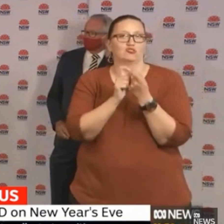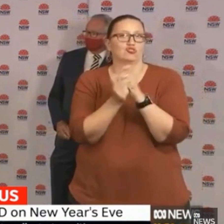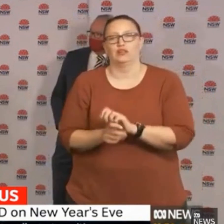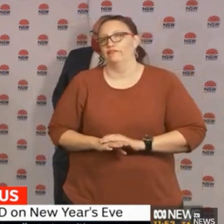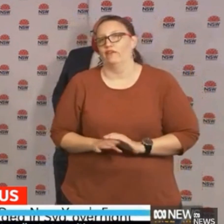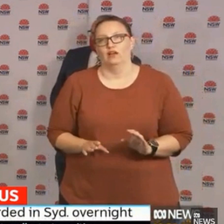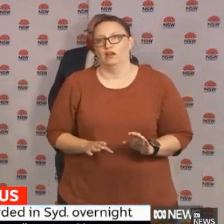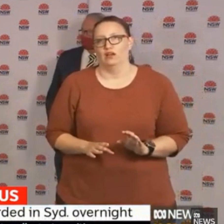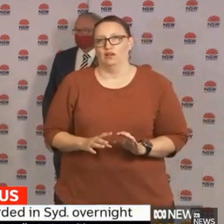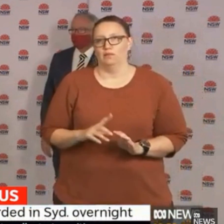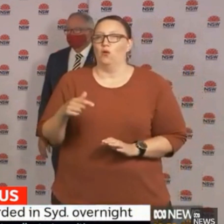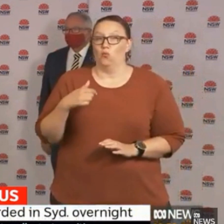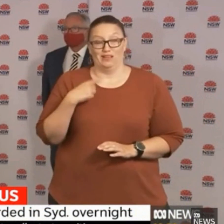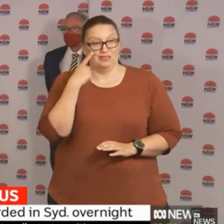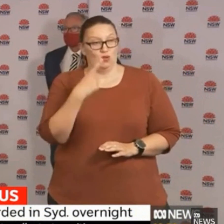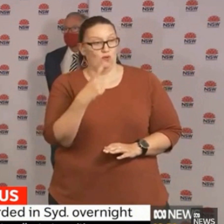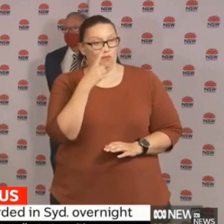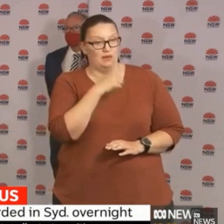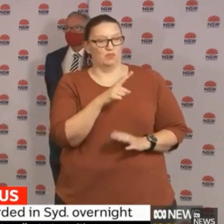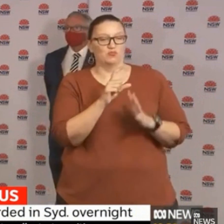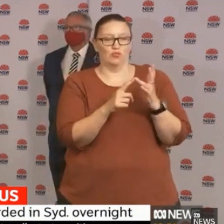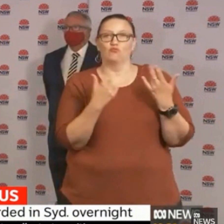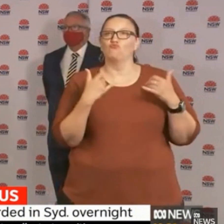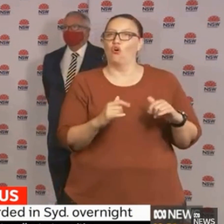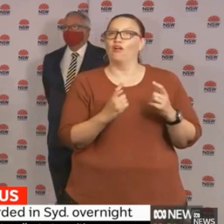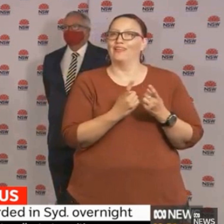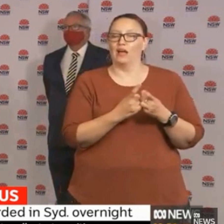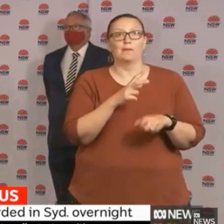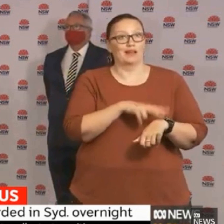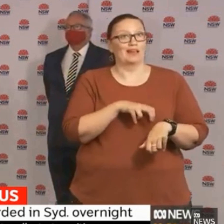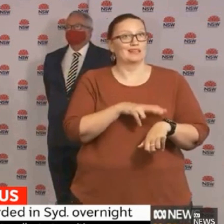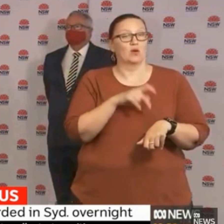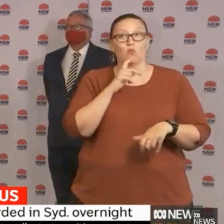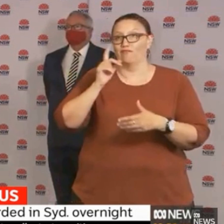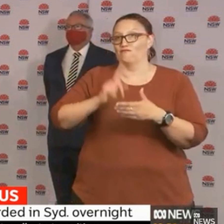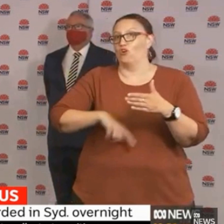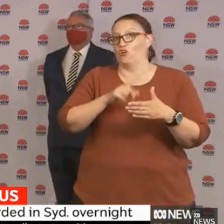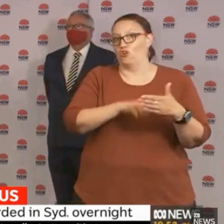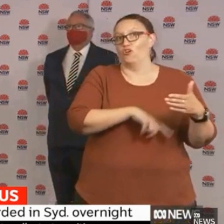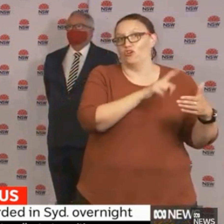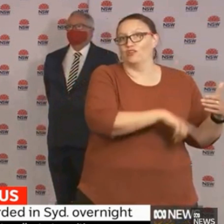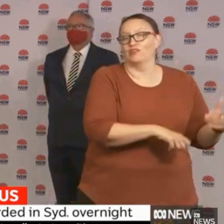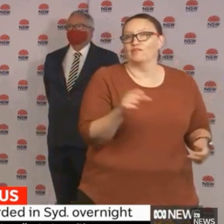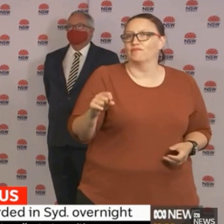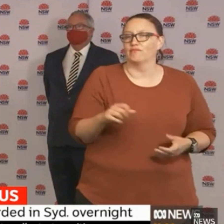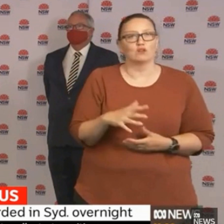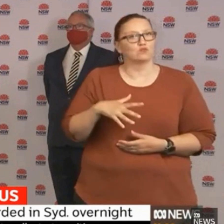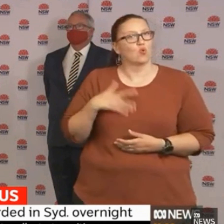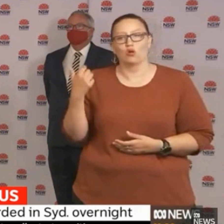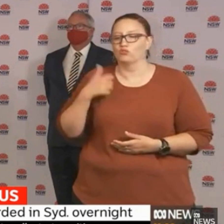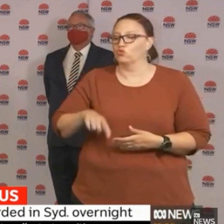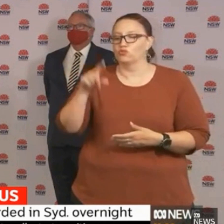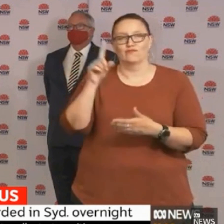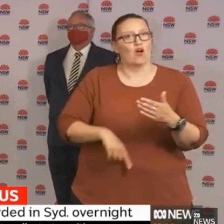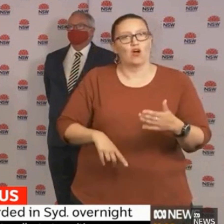considered? But those visuals that we saw were people doing the wrong thing, and police will be out fining in force. Now, we never want to use